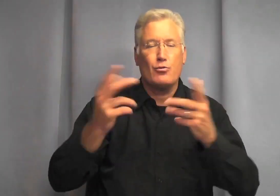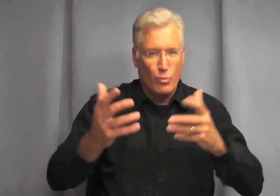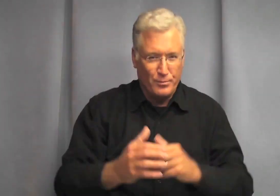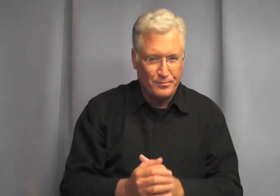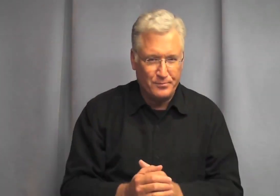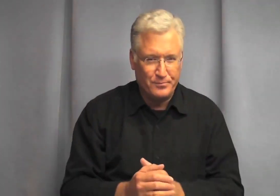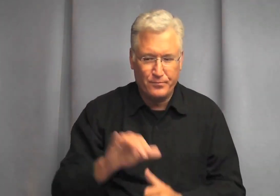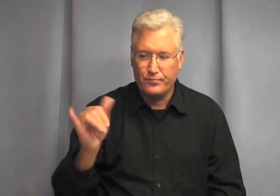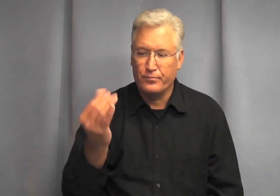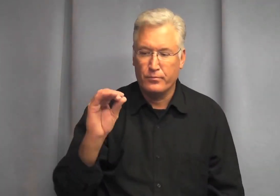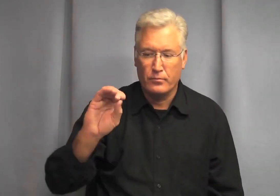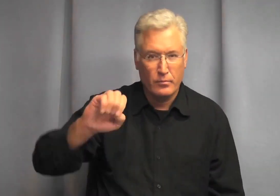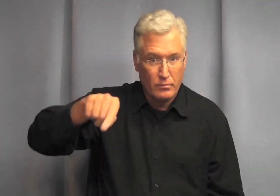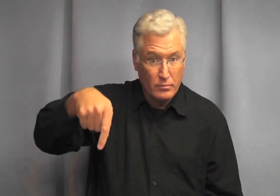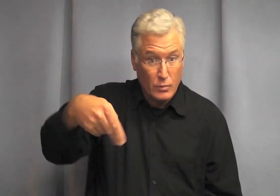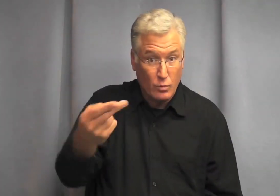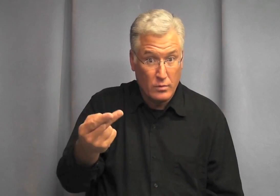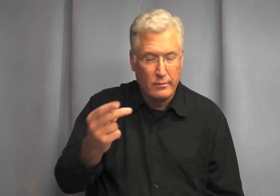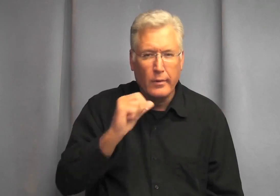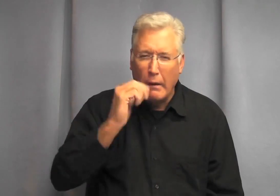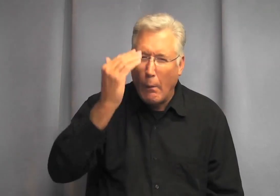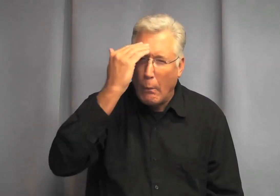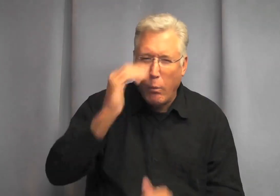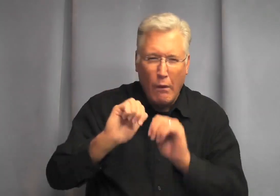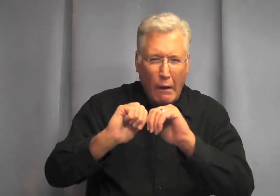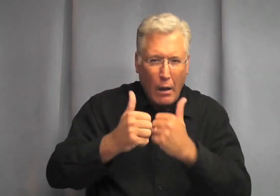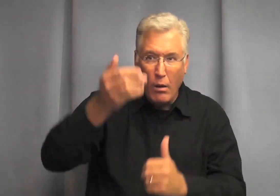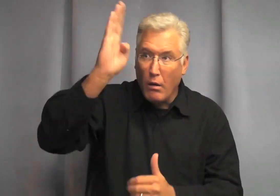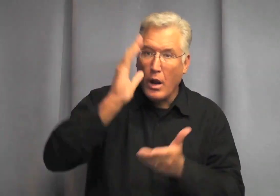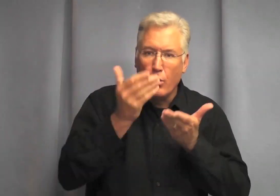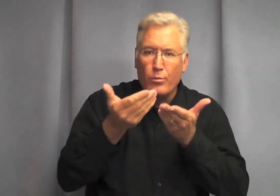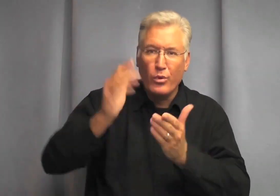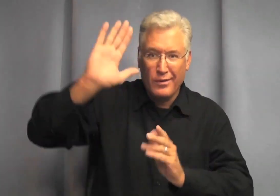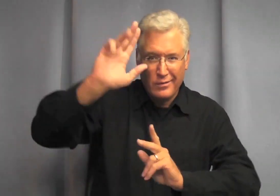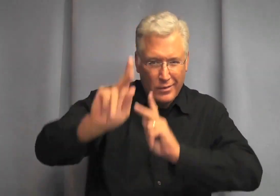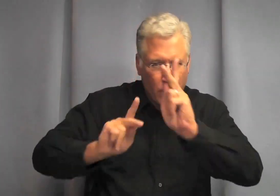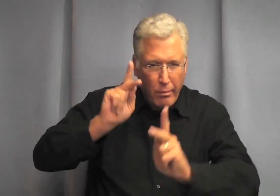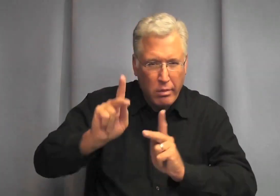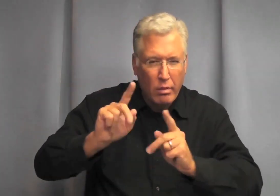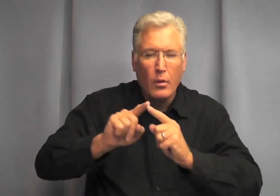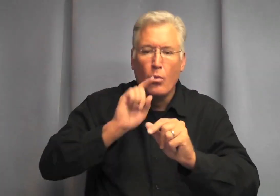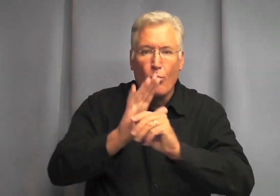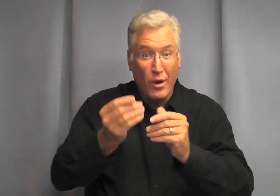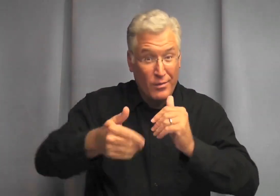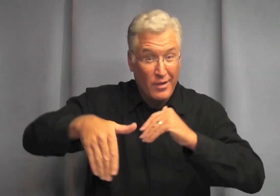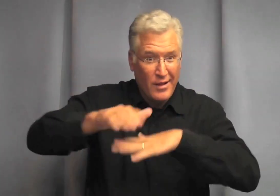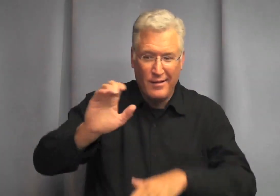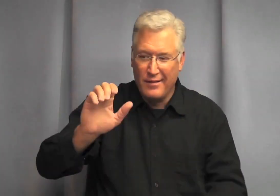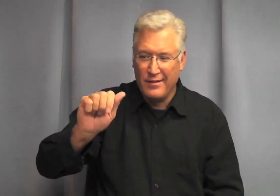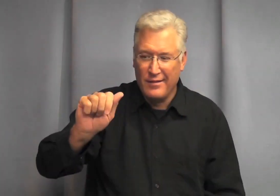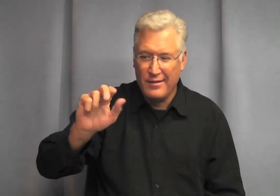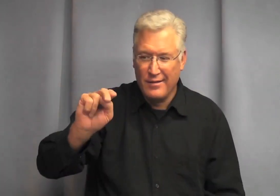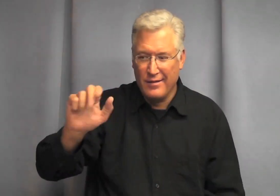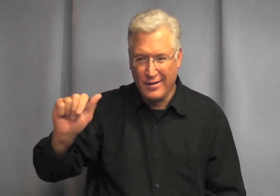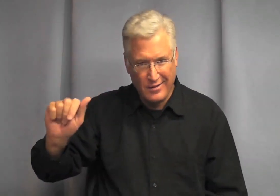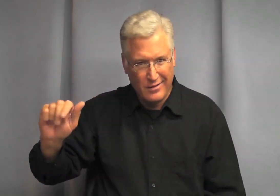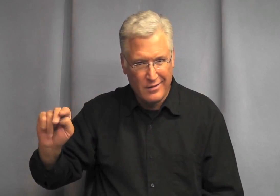21. Let's apply this to our Christian life. Joseph knew that God did all things good for his